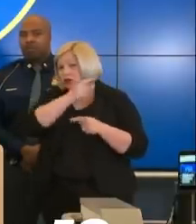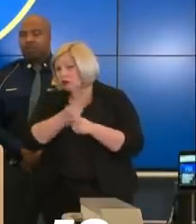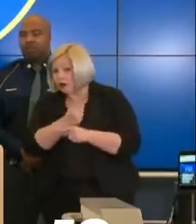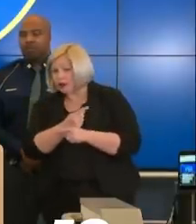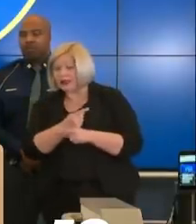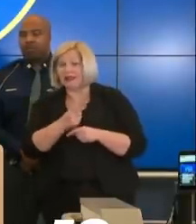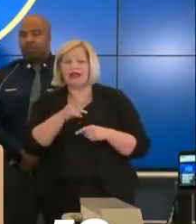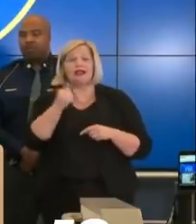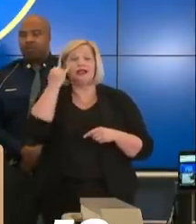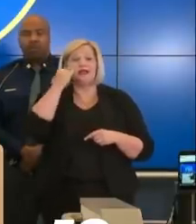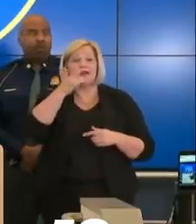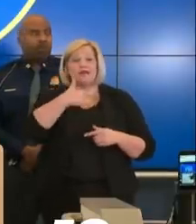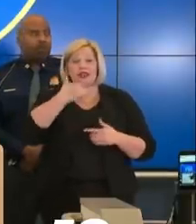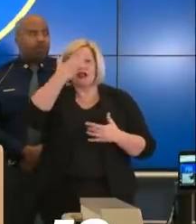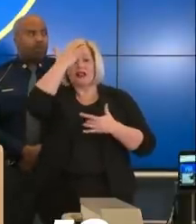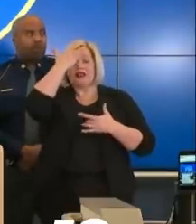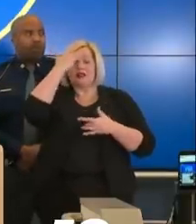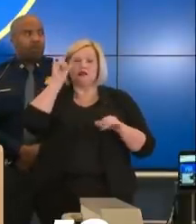home if ill.